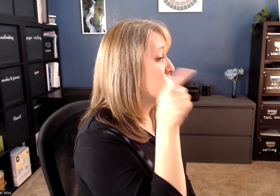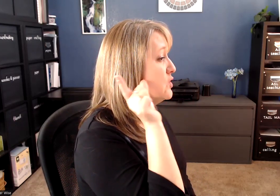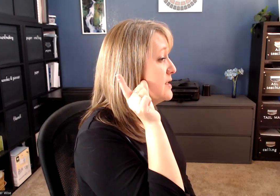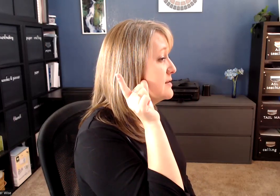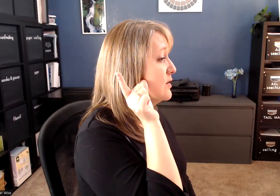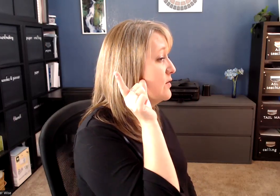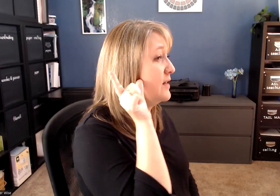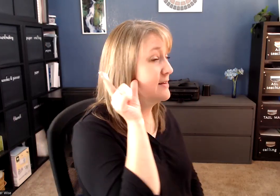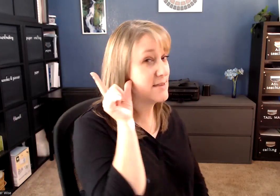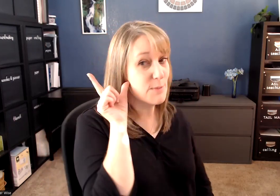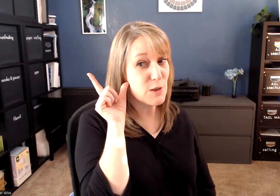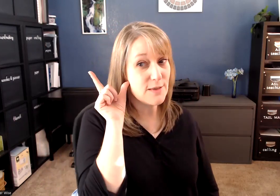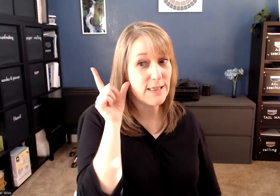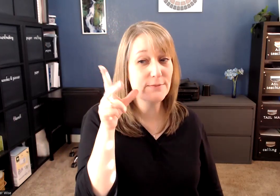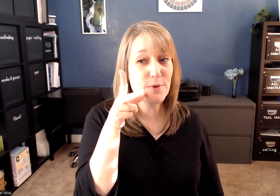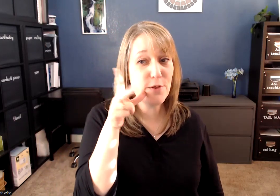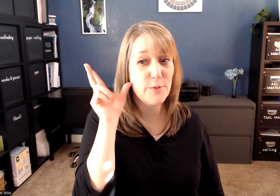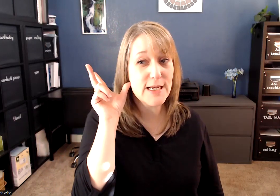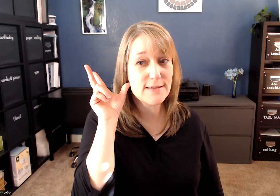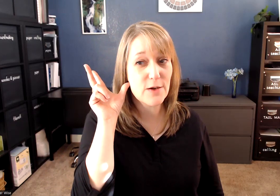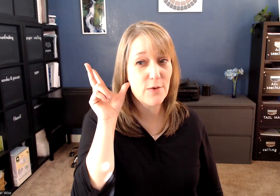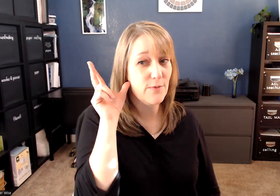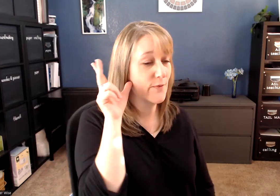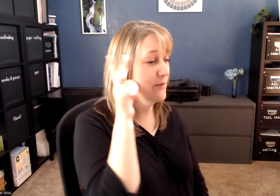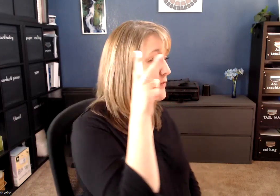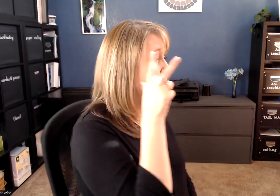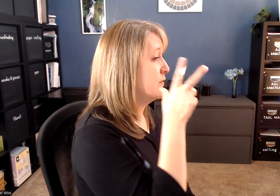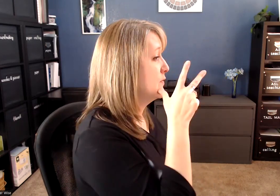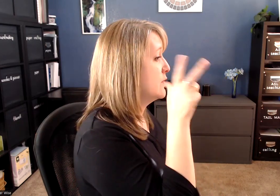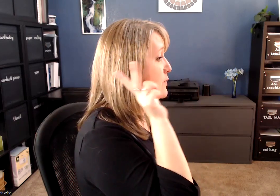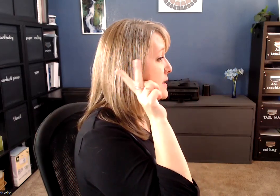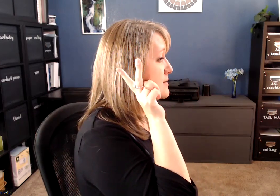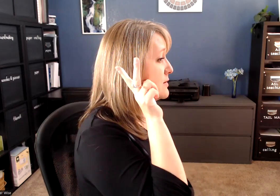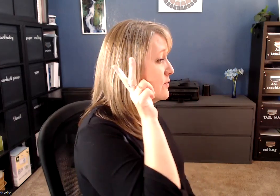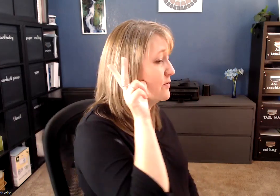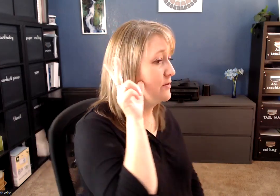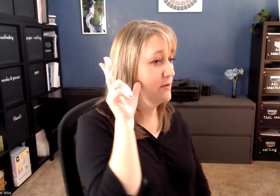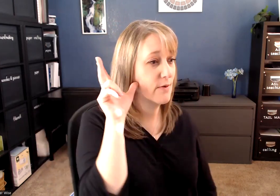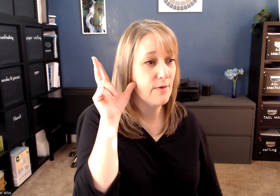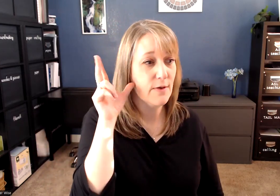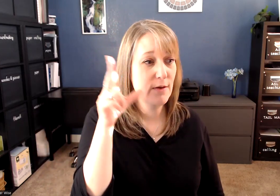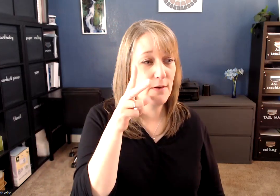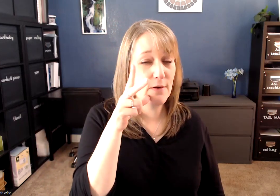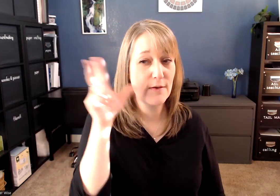2 days ago, and then similarly, 3 days ago. 3 days ago.